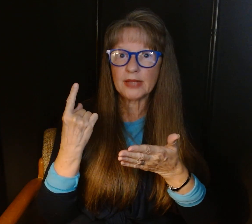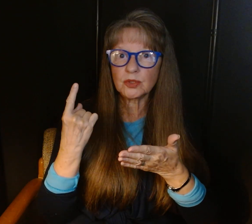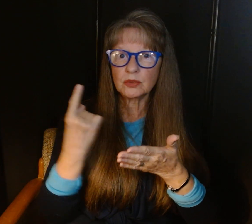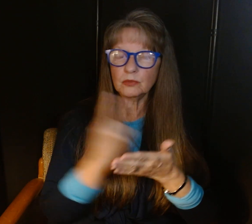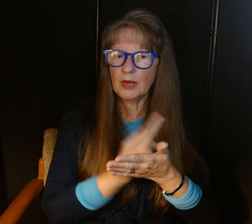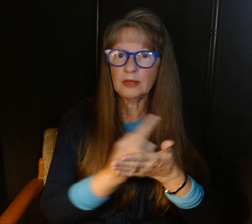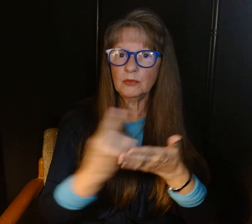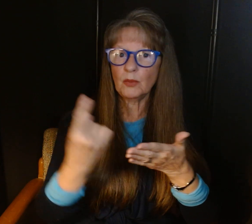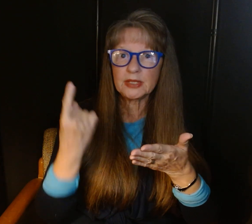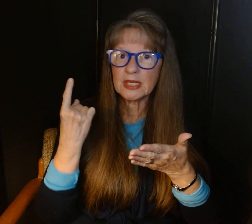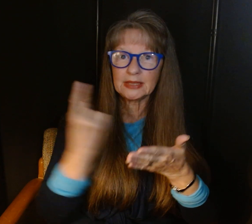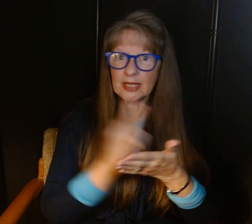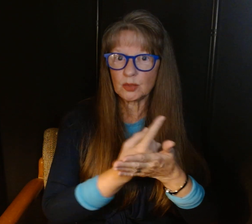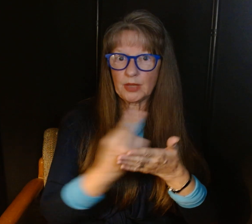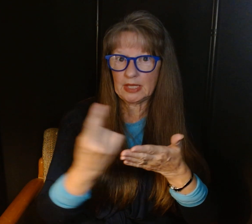past, right? We've already said last week,